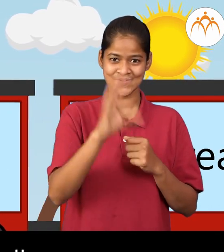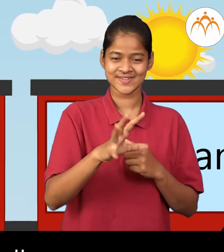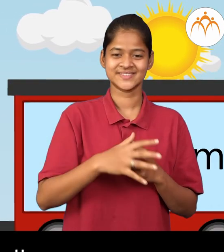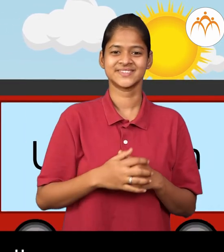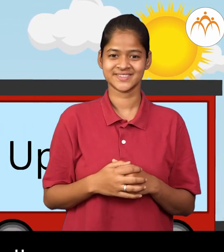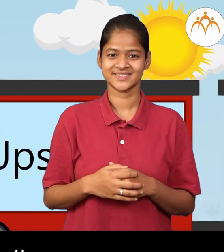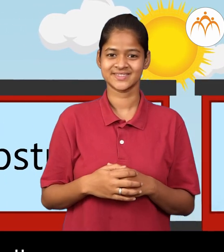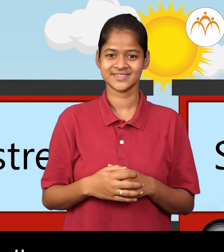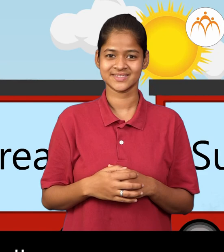snowball,